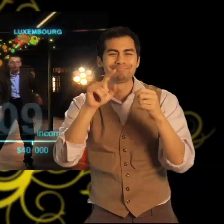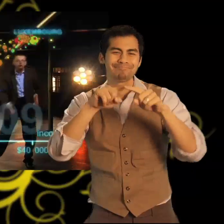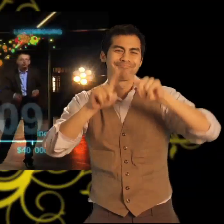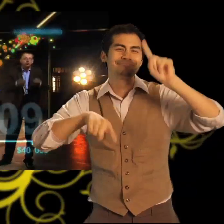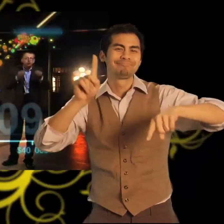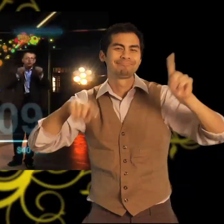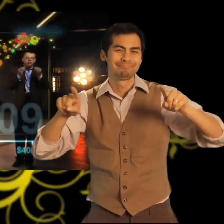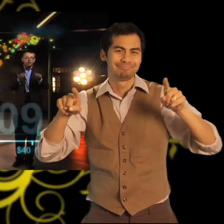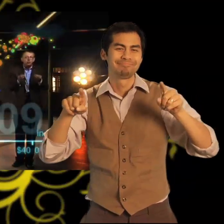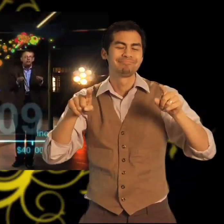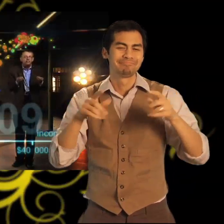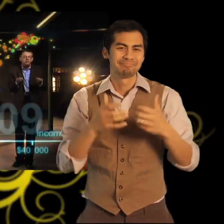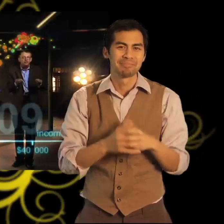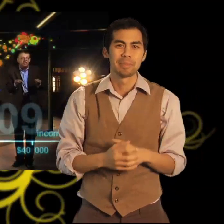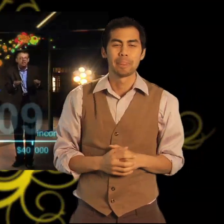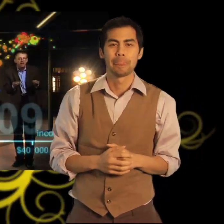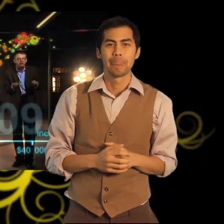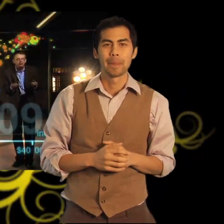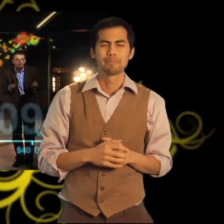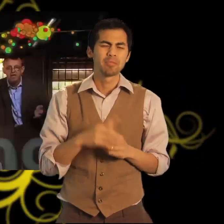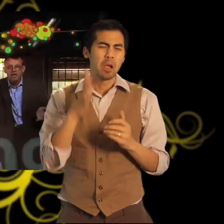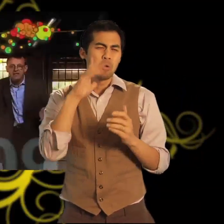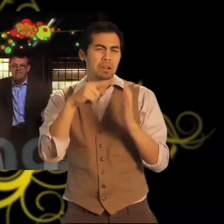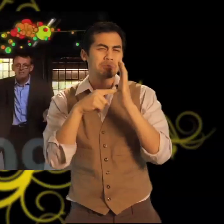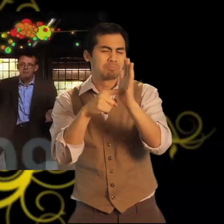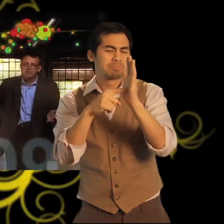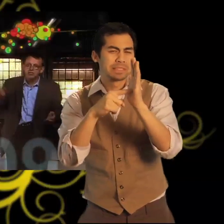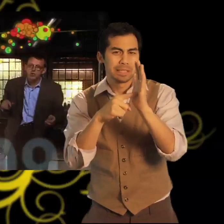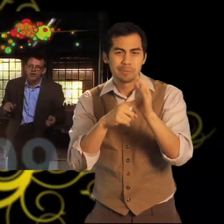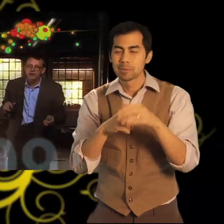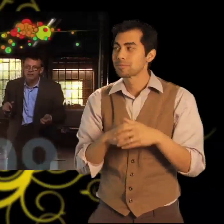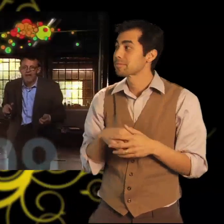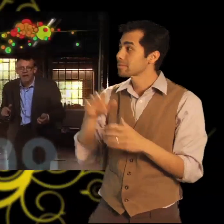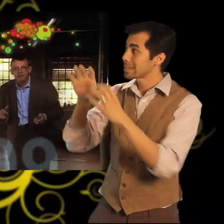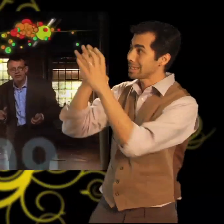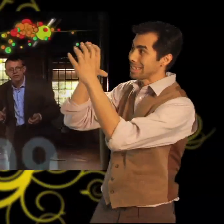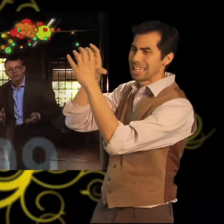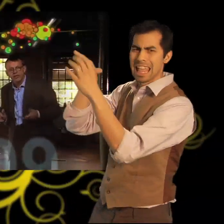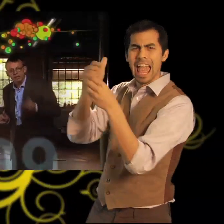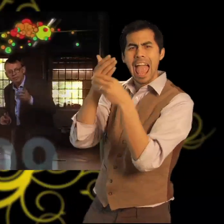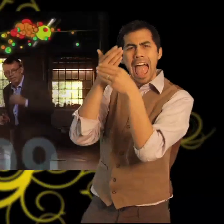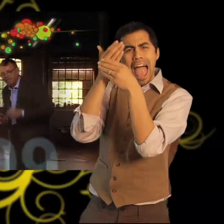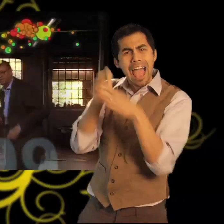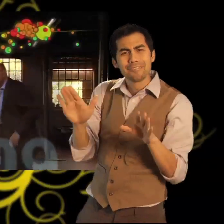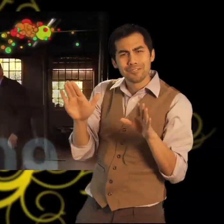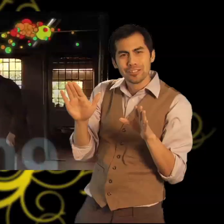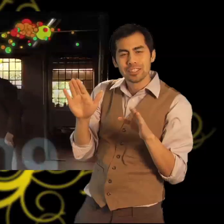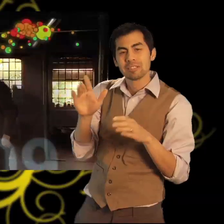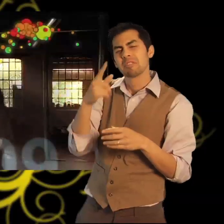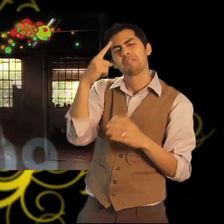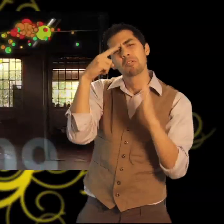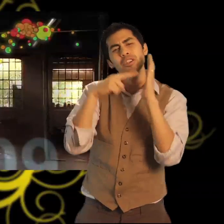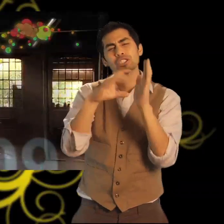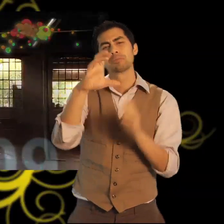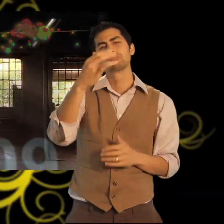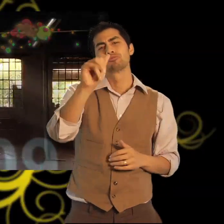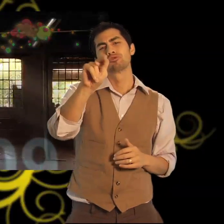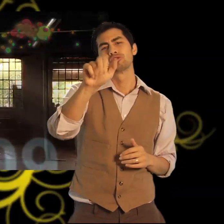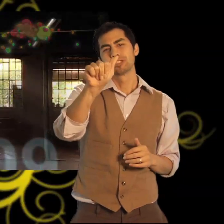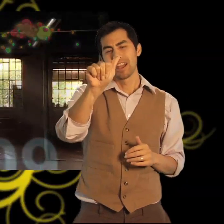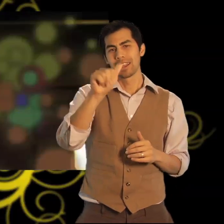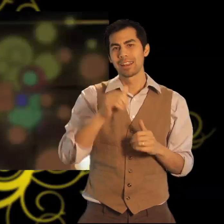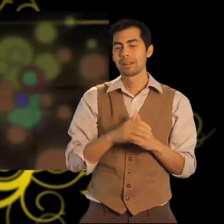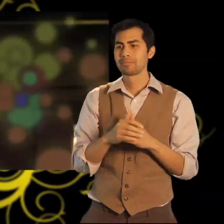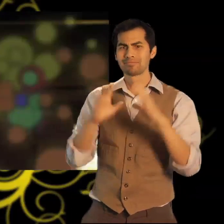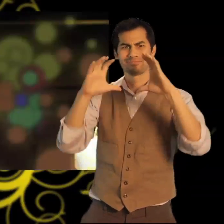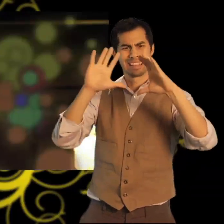And there are also huge inequalities within countries. These bubbles show country averages, but I can split them. Take